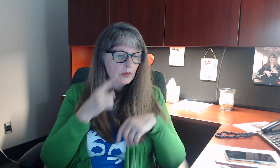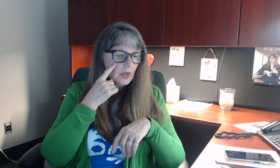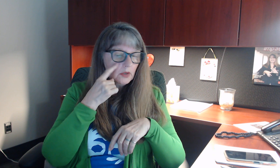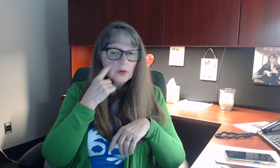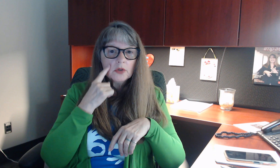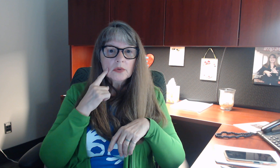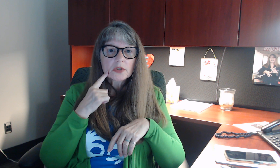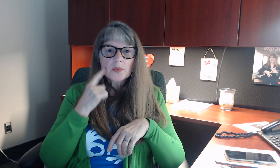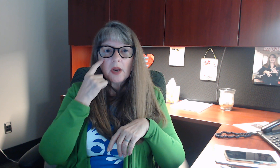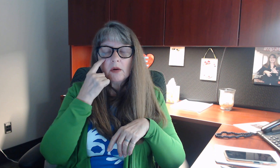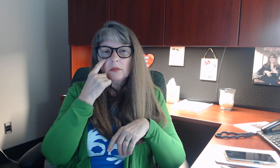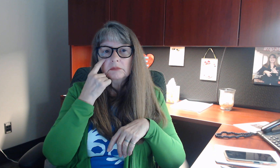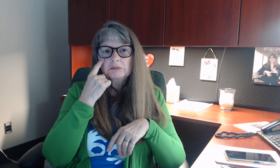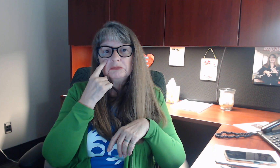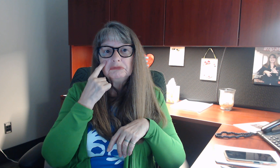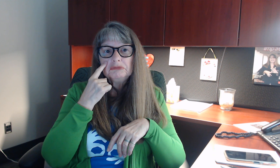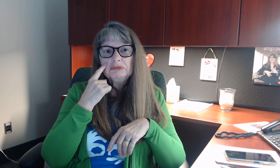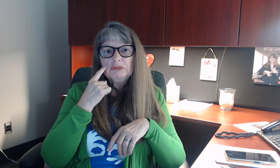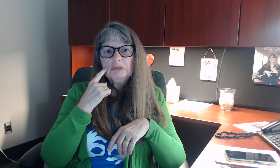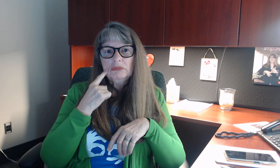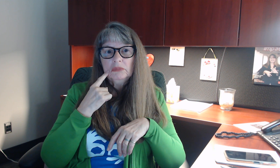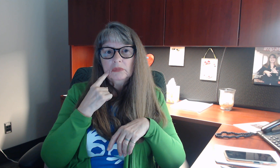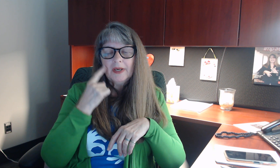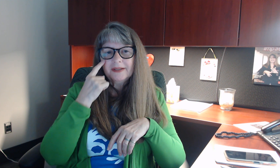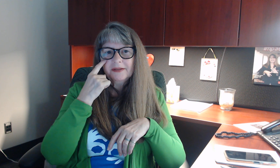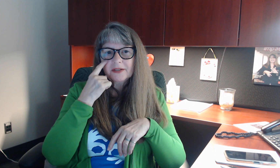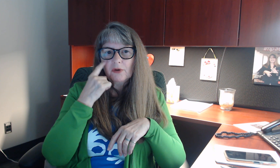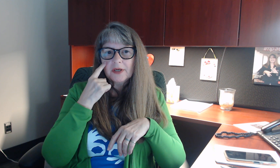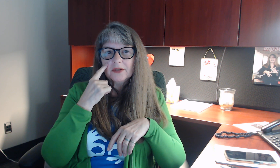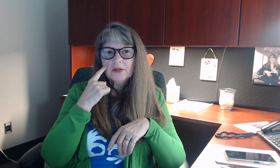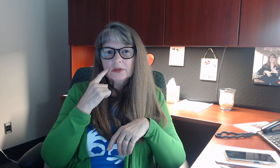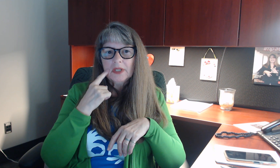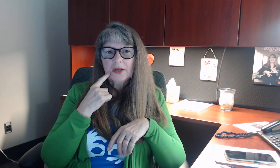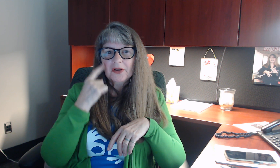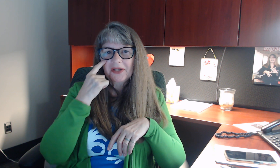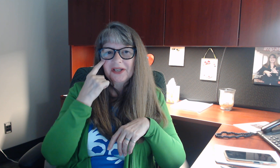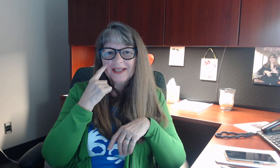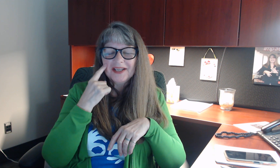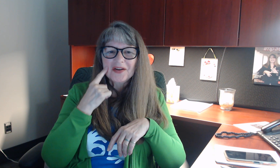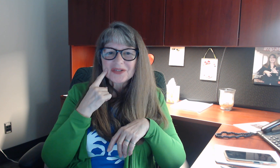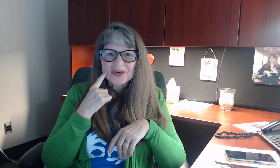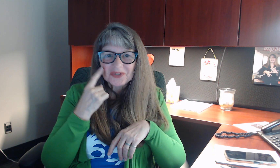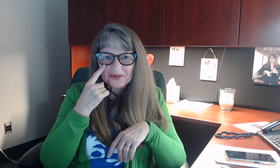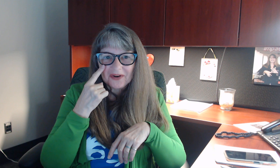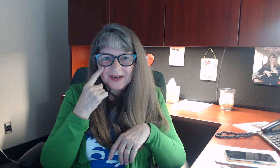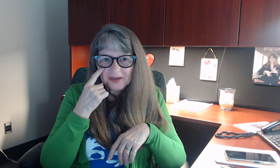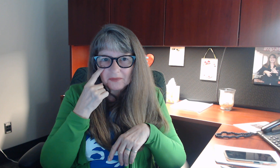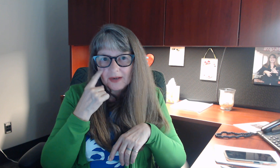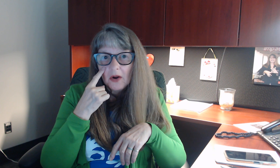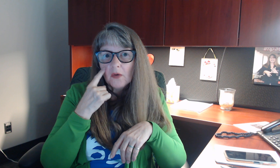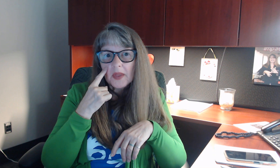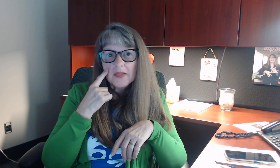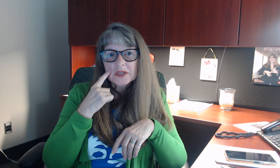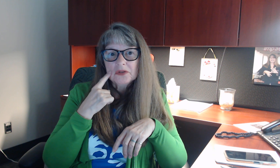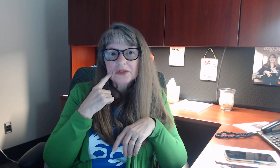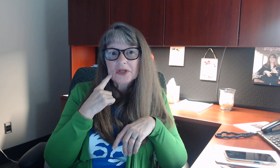you can do it this way. Oh, right? It's crocodile. It's like, it's not really crying, right? Or they had this little tear